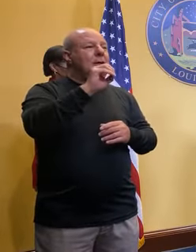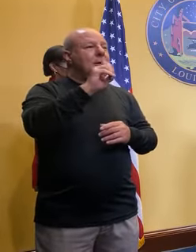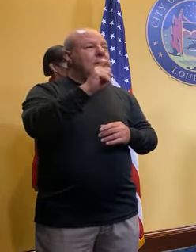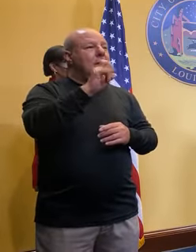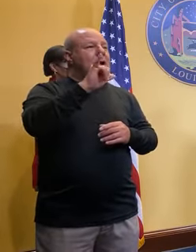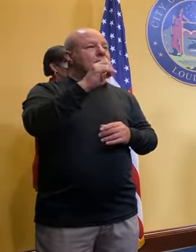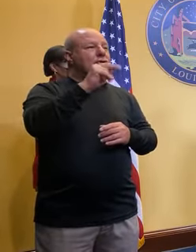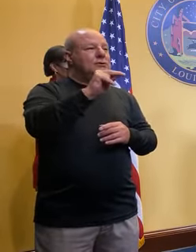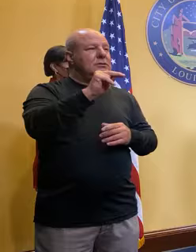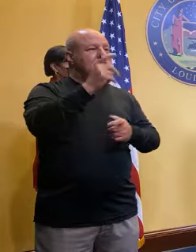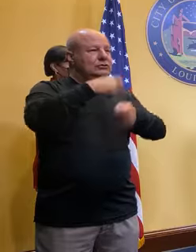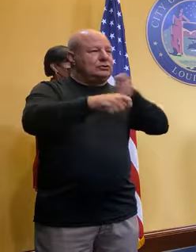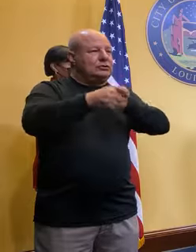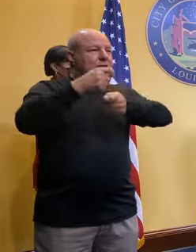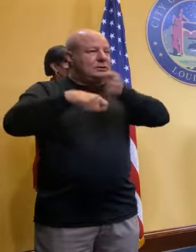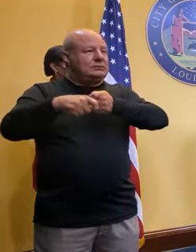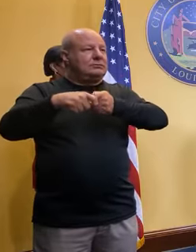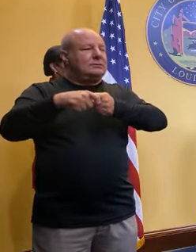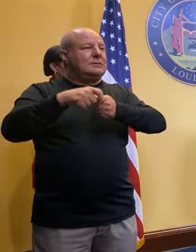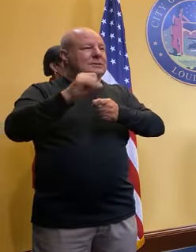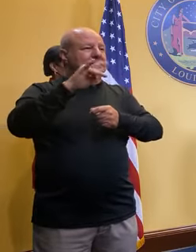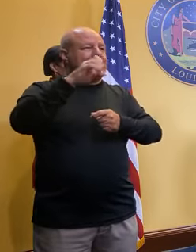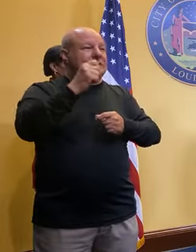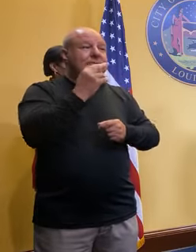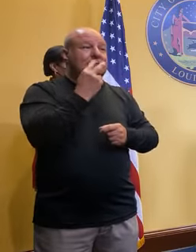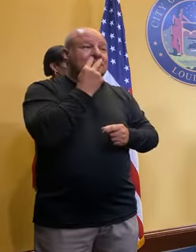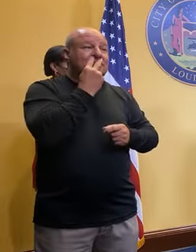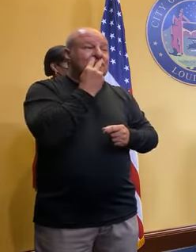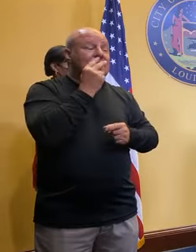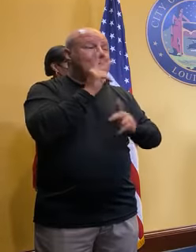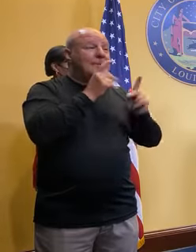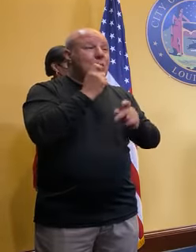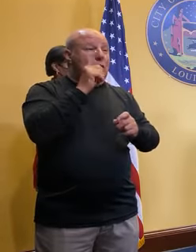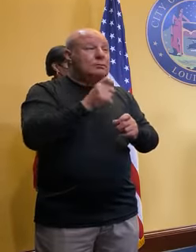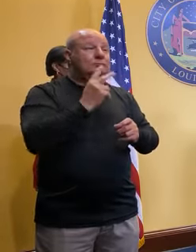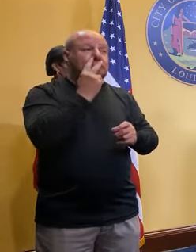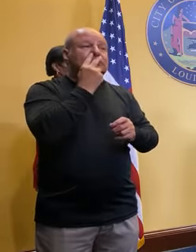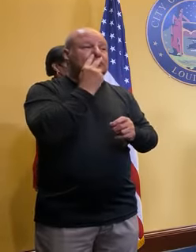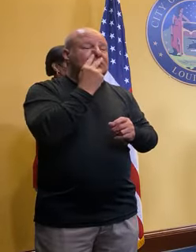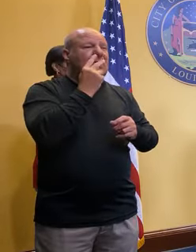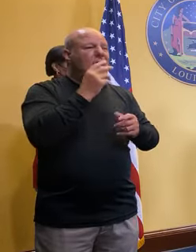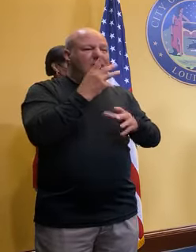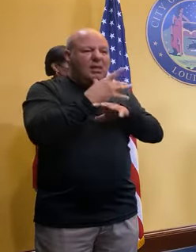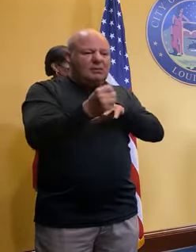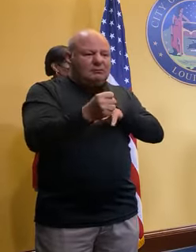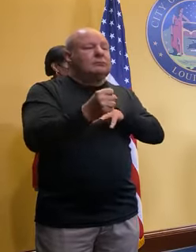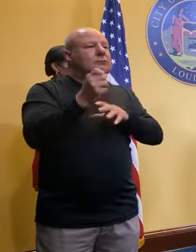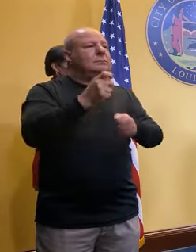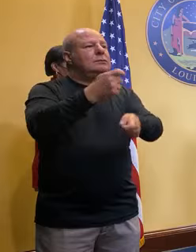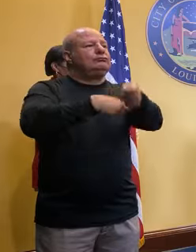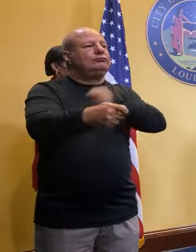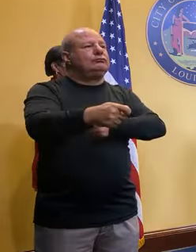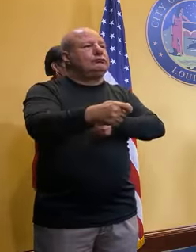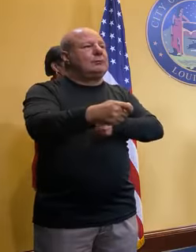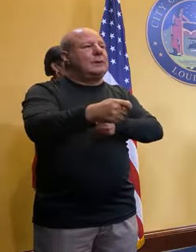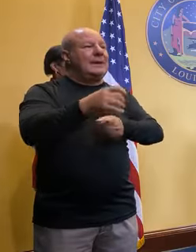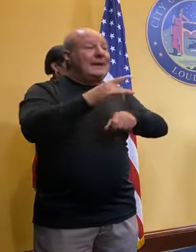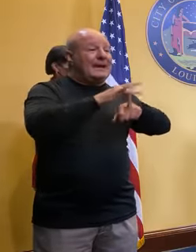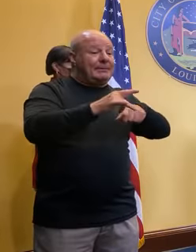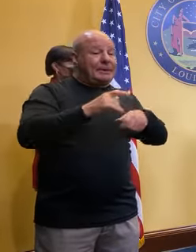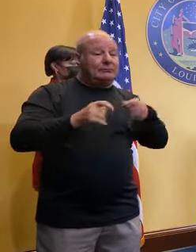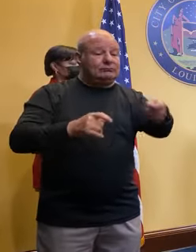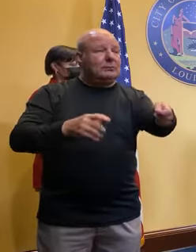3 local fire stations. There, oxygen-dependent individuals can swap out empty oxygen tanks in exchange for a full